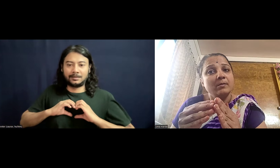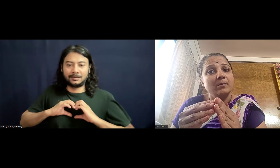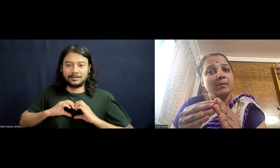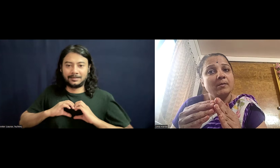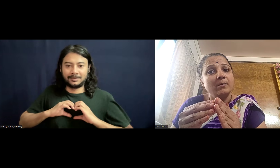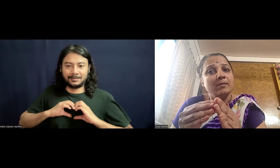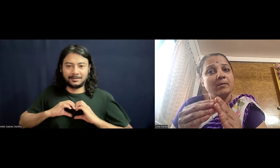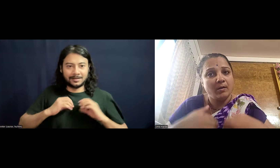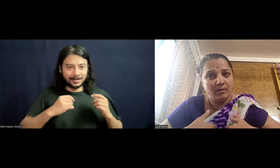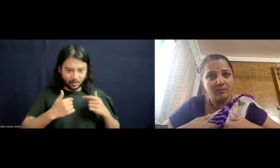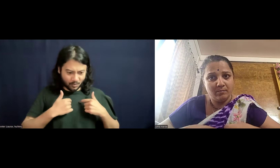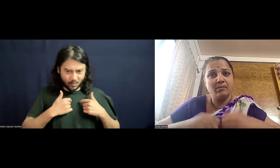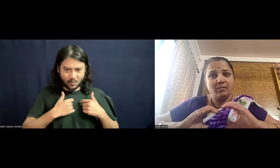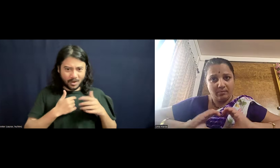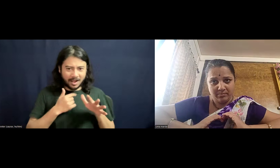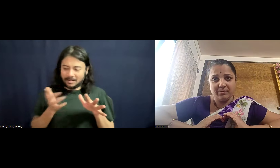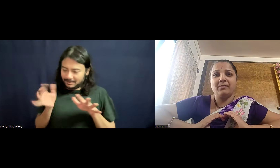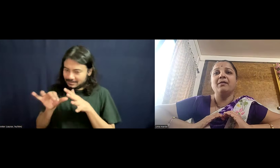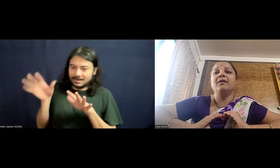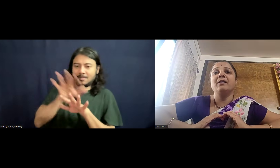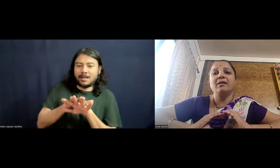Make Krishna as the center of your life.